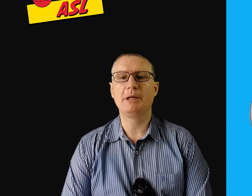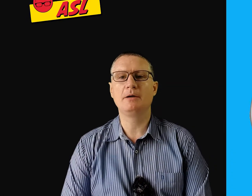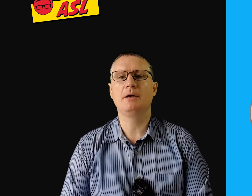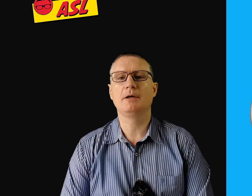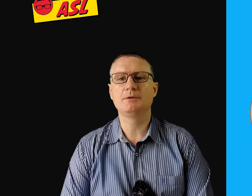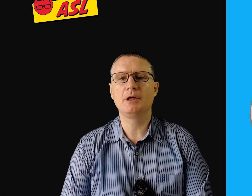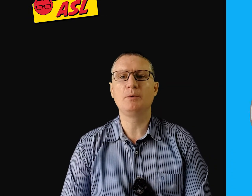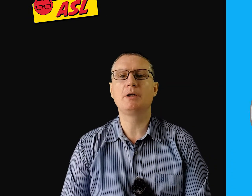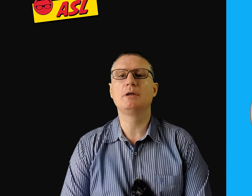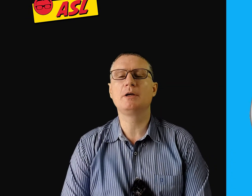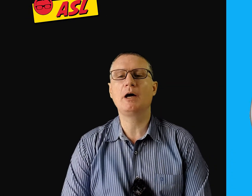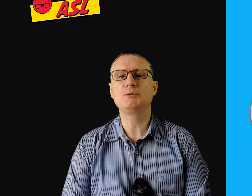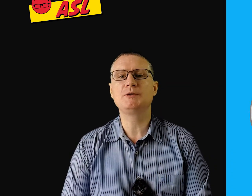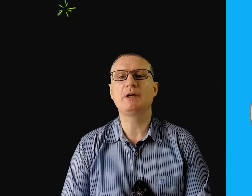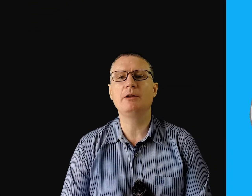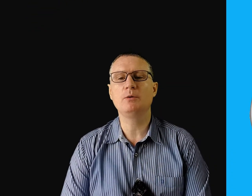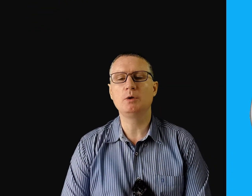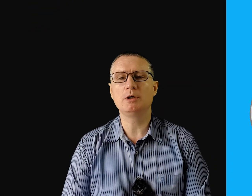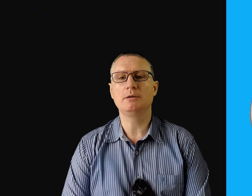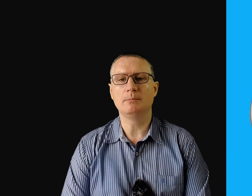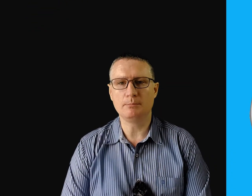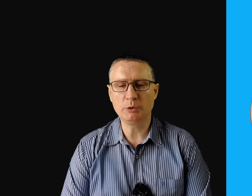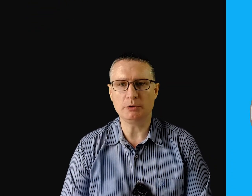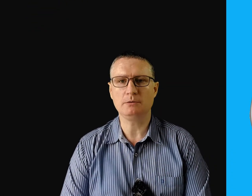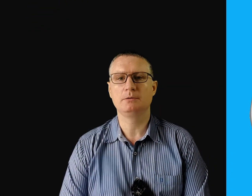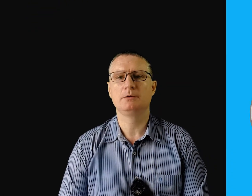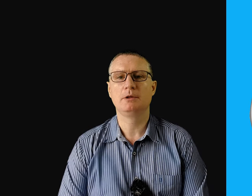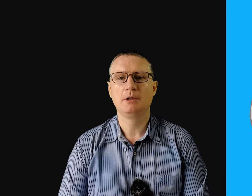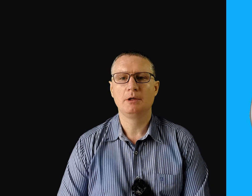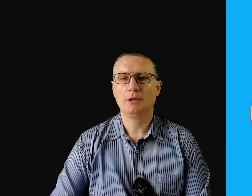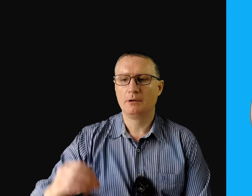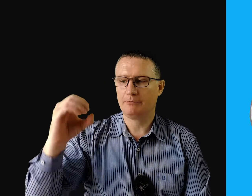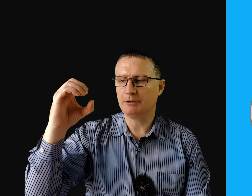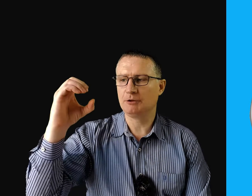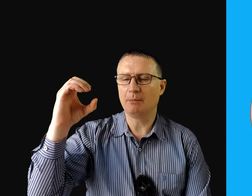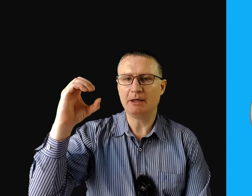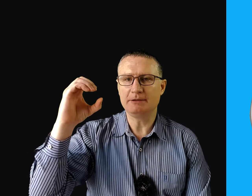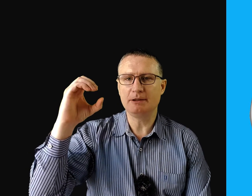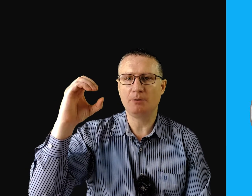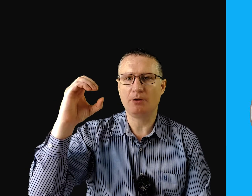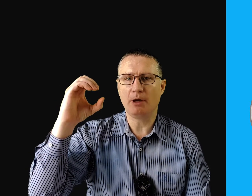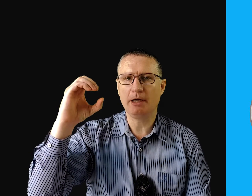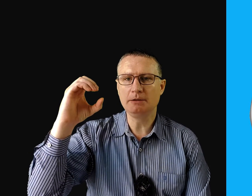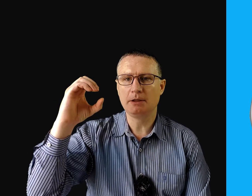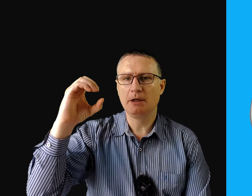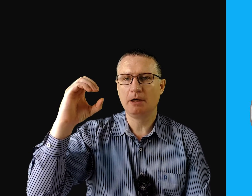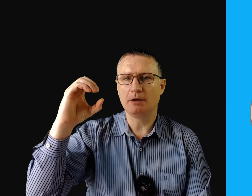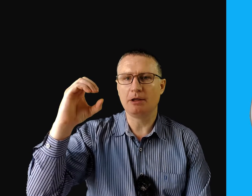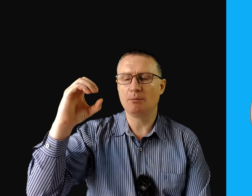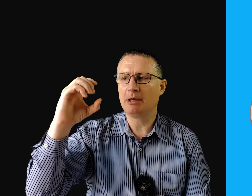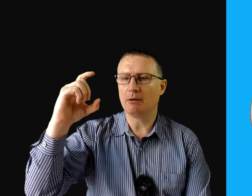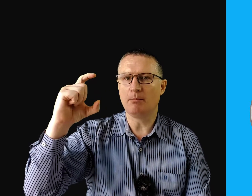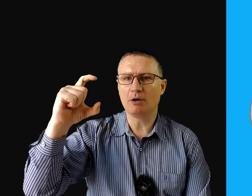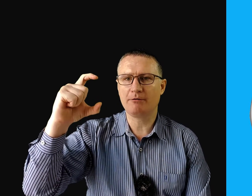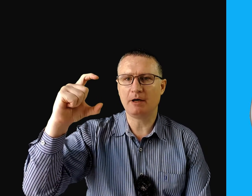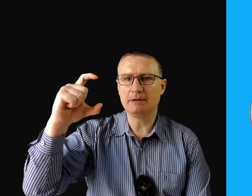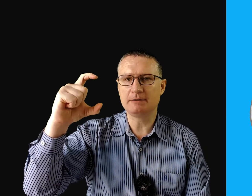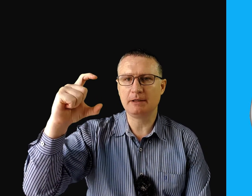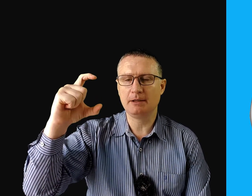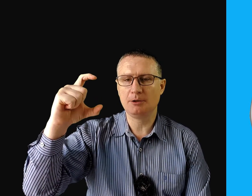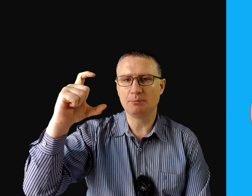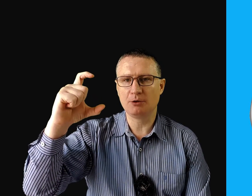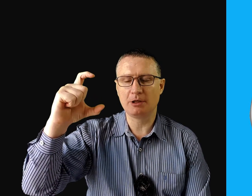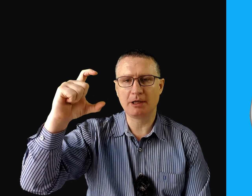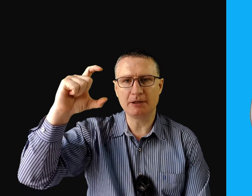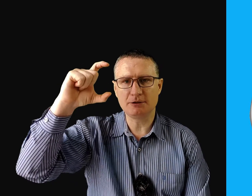I'm Ajarn Mieder, and today we're going to learn how to sign the word moon. First, you make a C with your hand, and then you make a modified